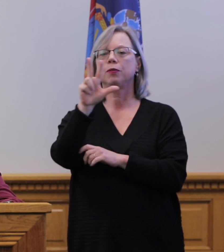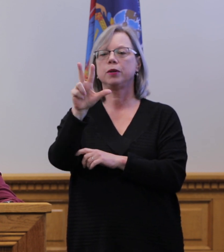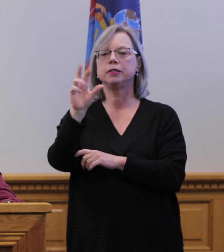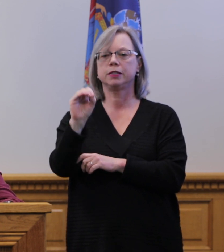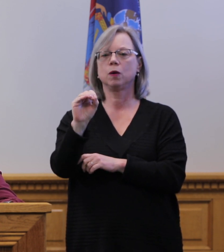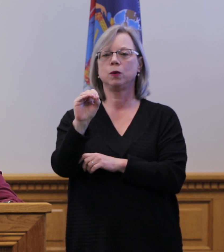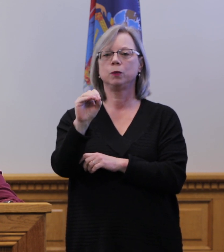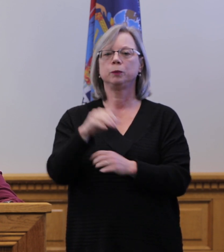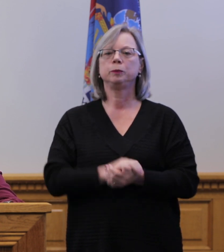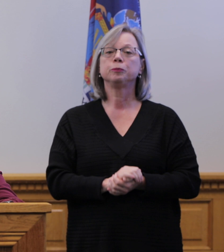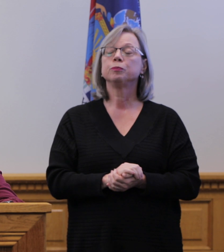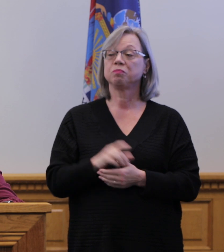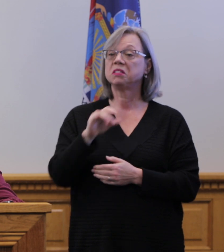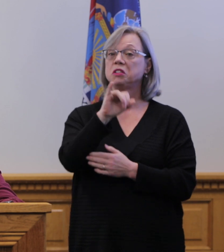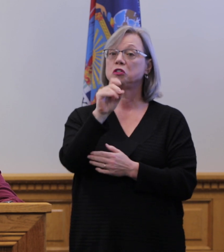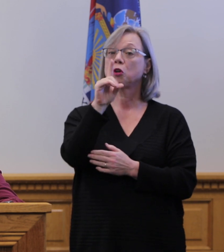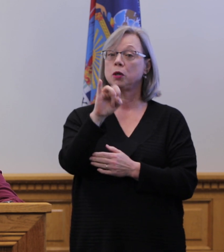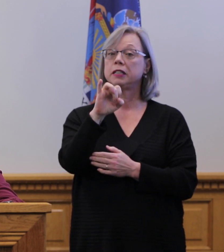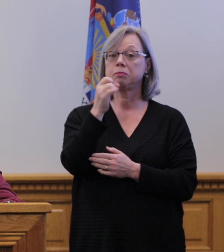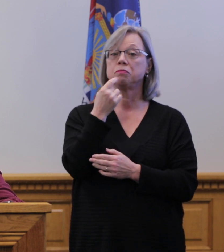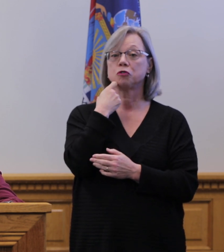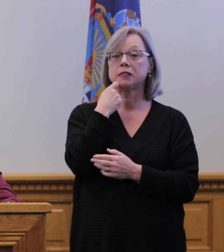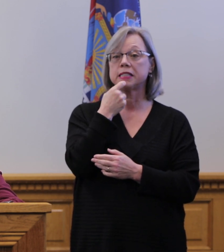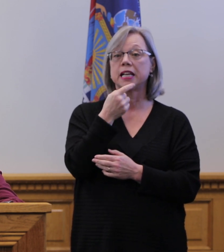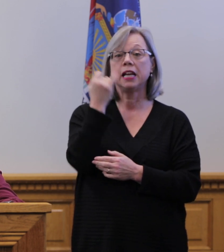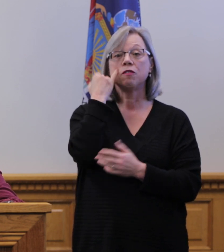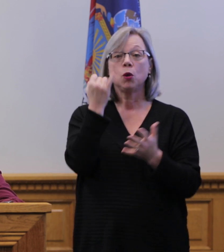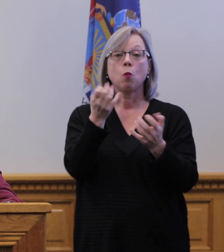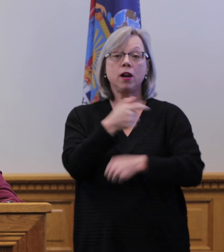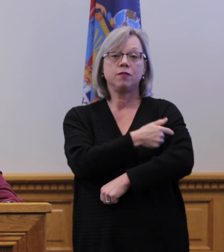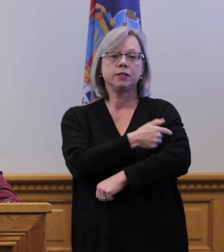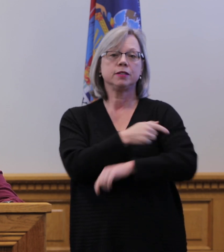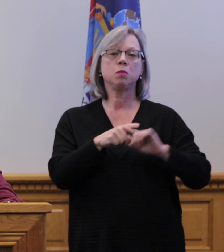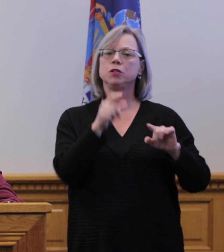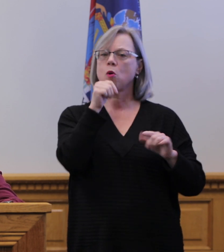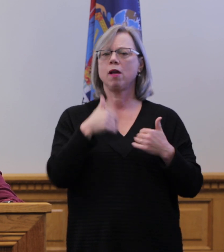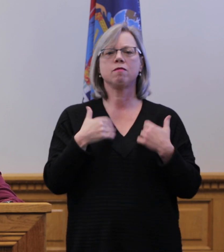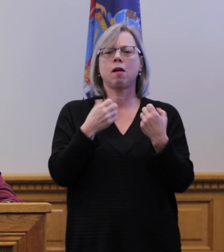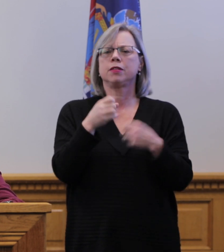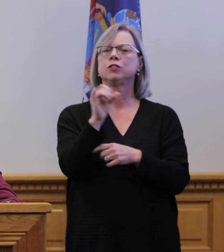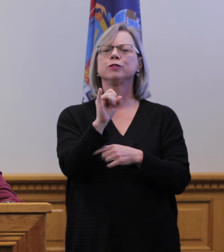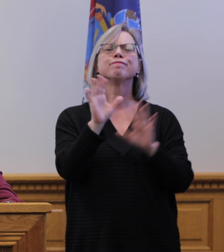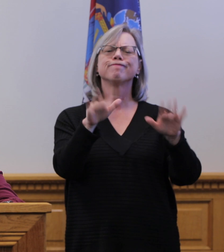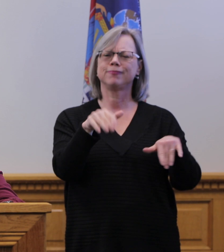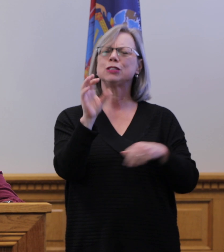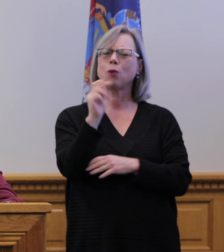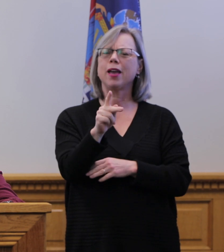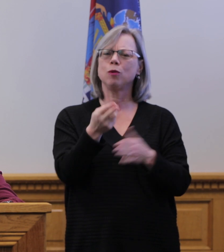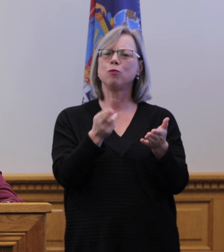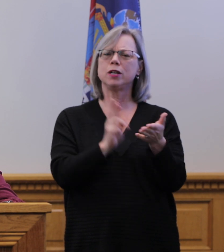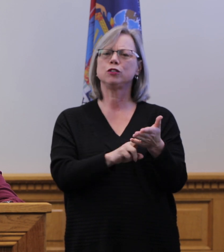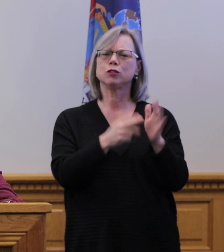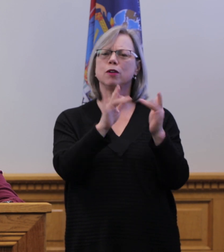315-349-3330. As Jodi said, if you want to get vaccinated but do not have health insurance, please register online or call